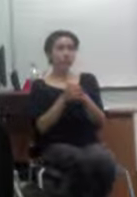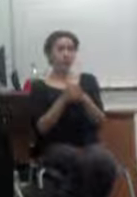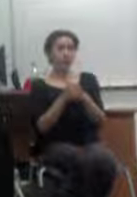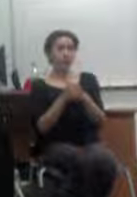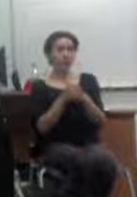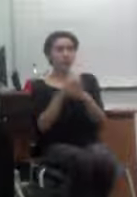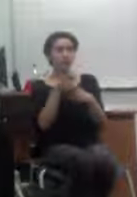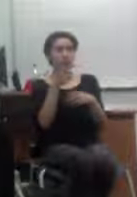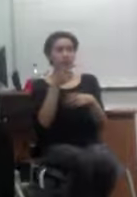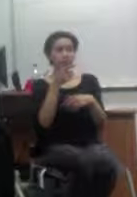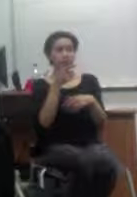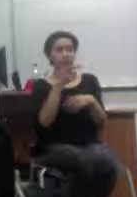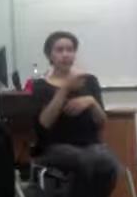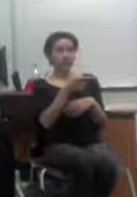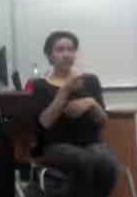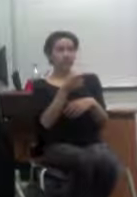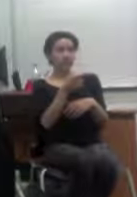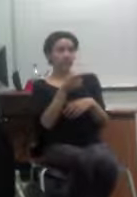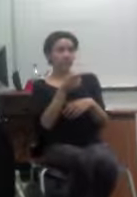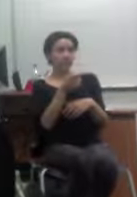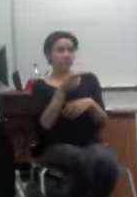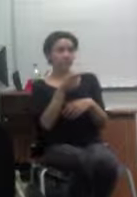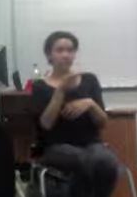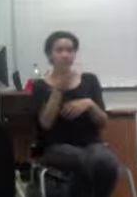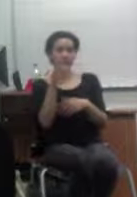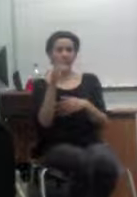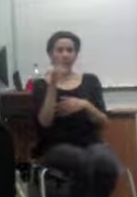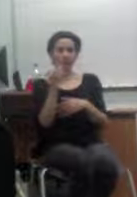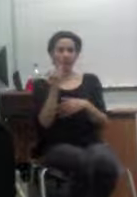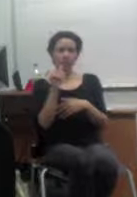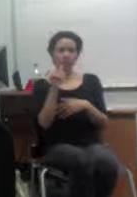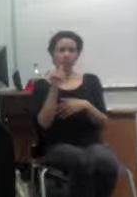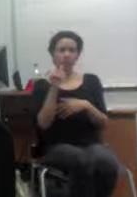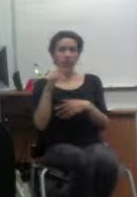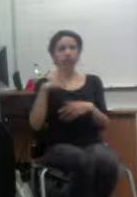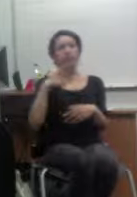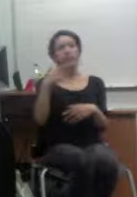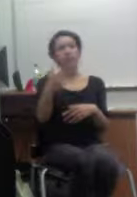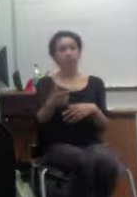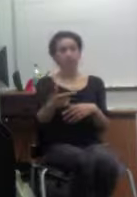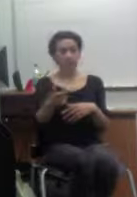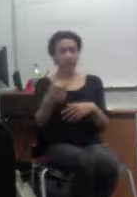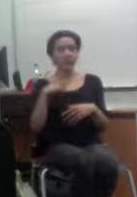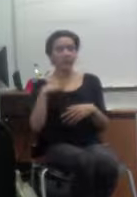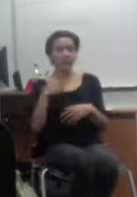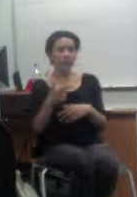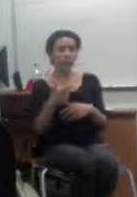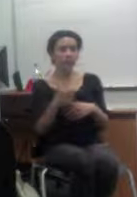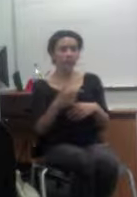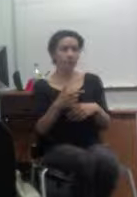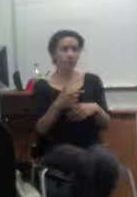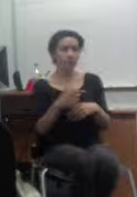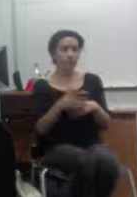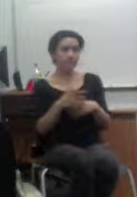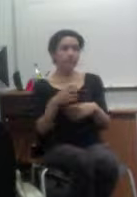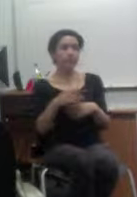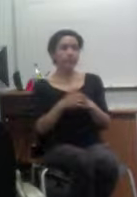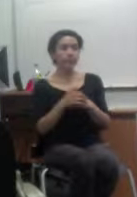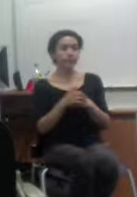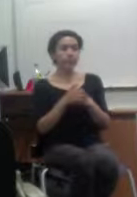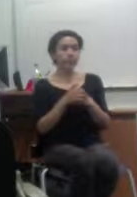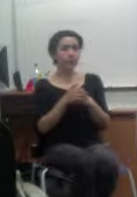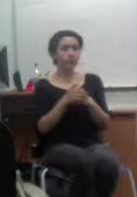back to me if he hasn't used his 3 minutes, okay? And then someone else can request the time, hopefully, instead of just staring